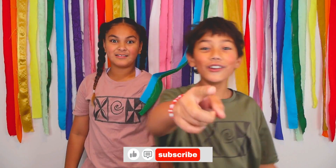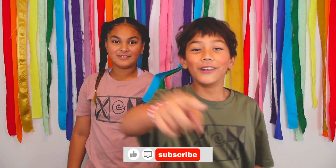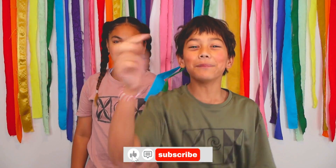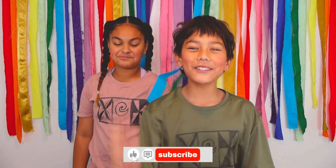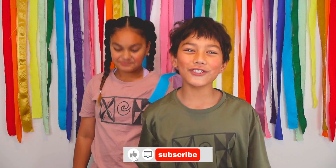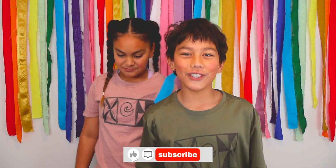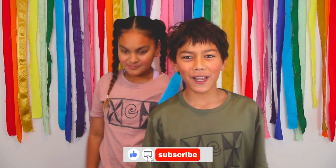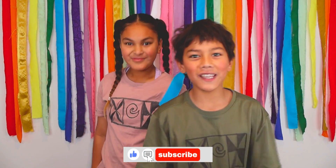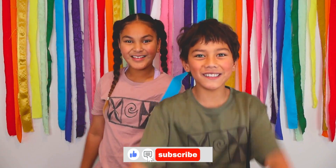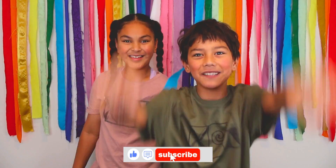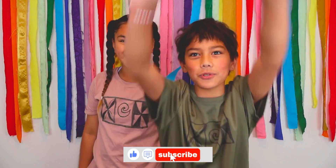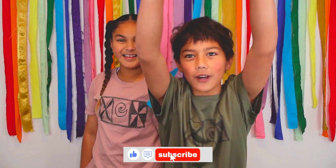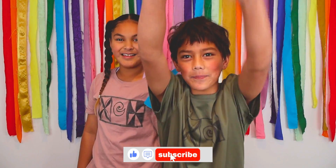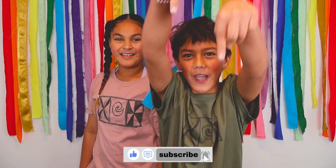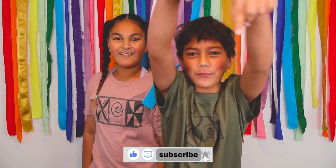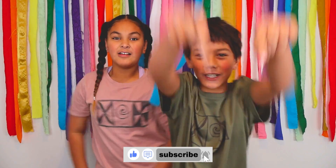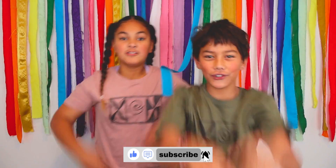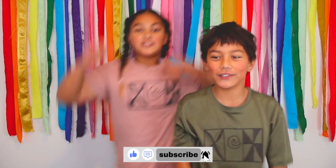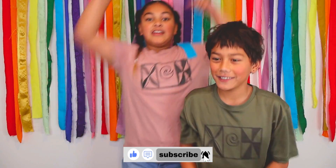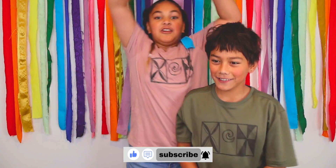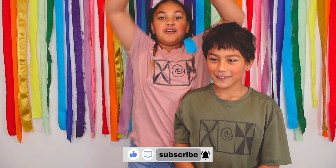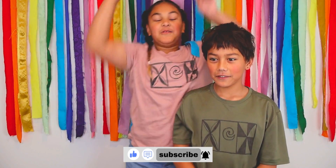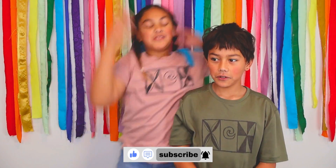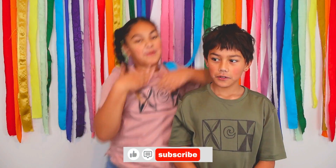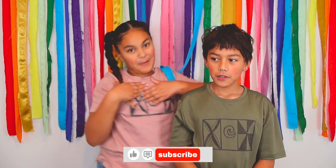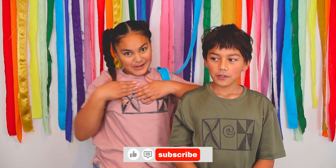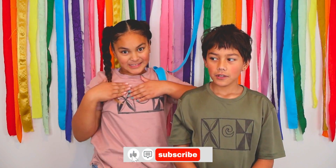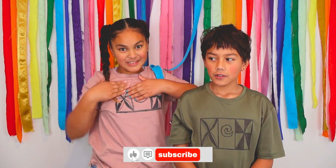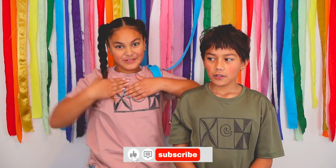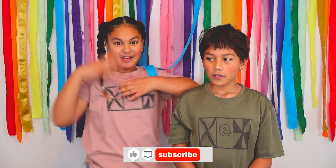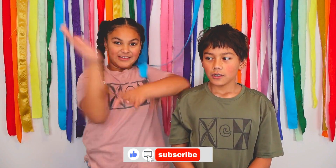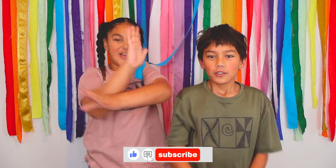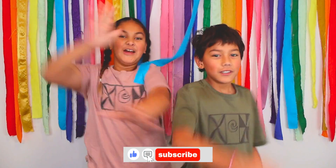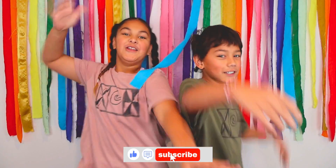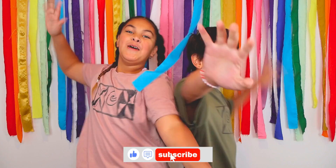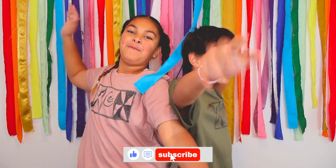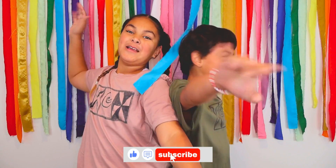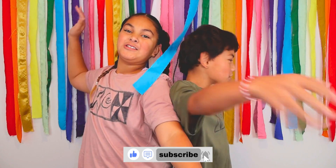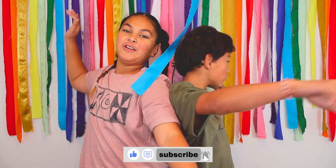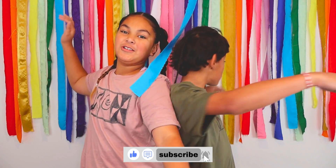Hey you! Make sure to like and subscribe down below so that you can watch my mum and auntie's videos.